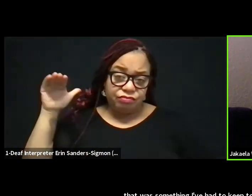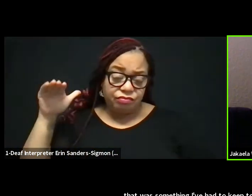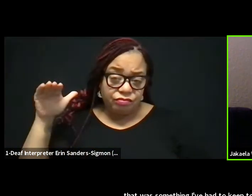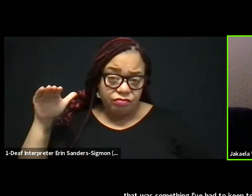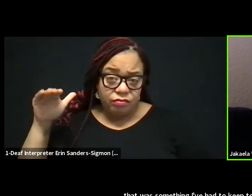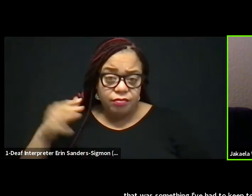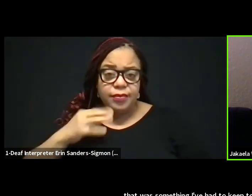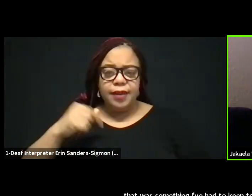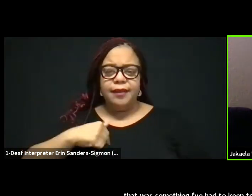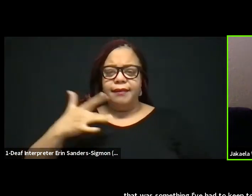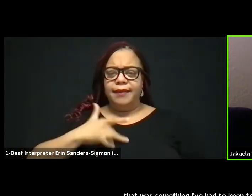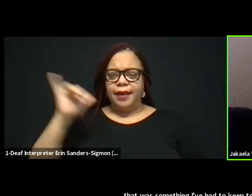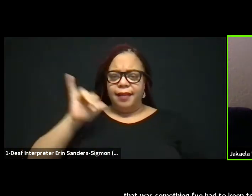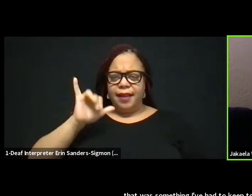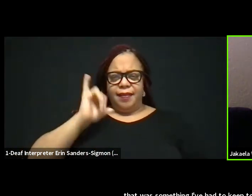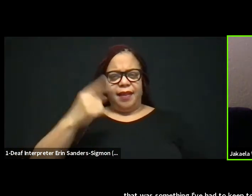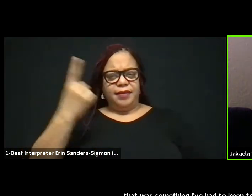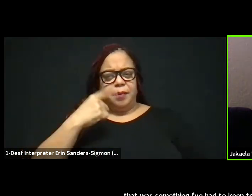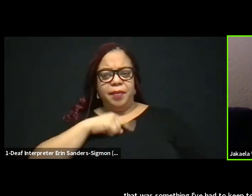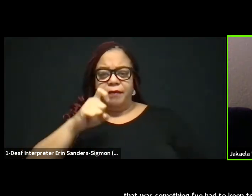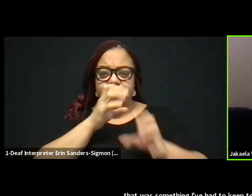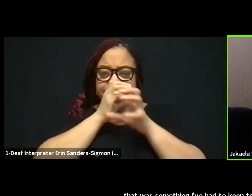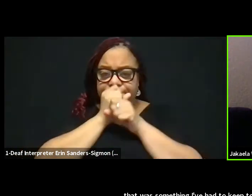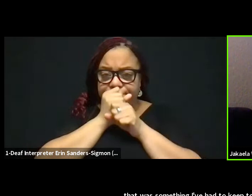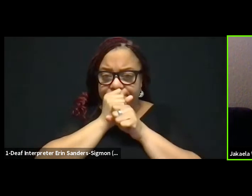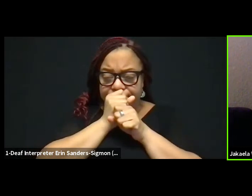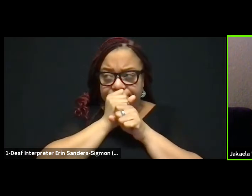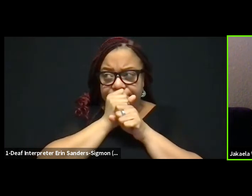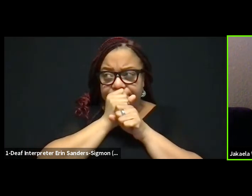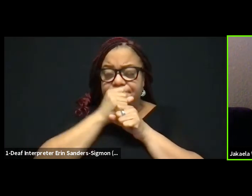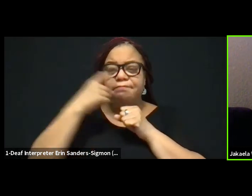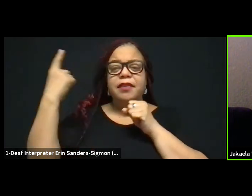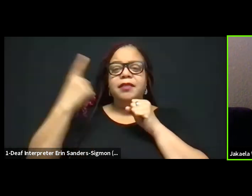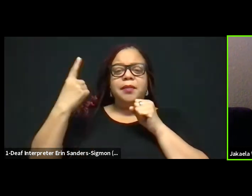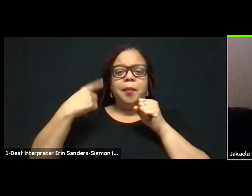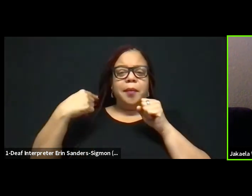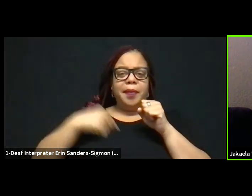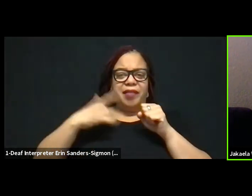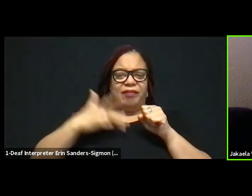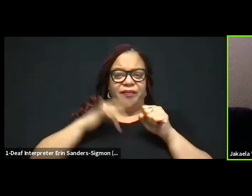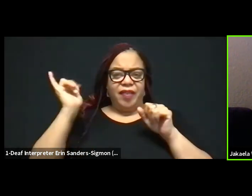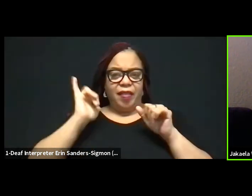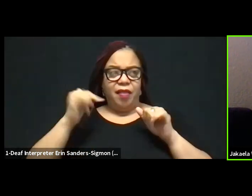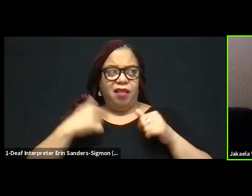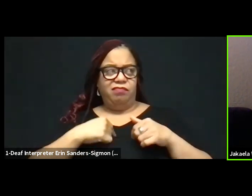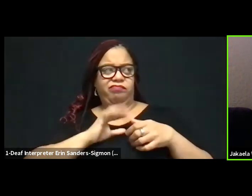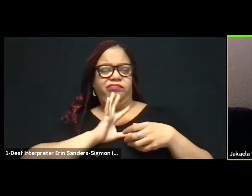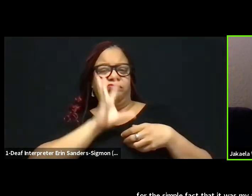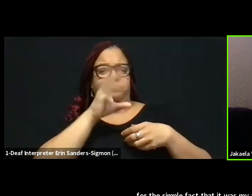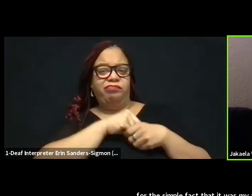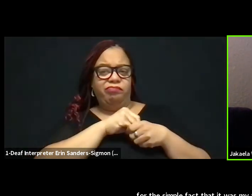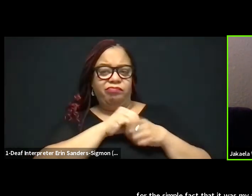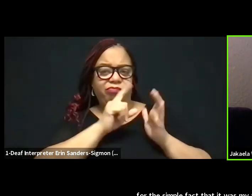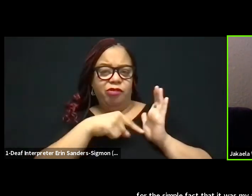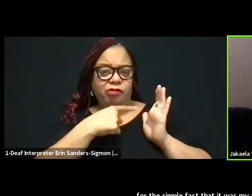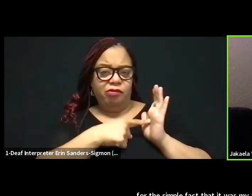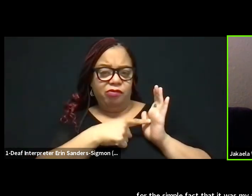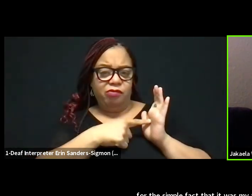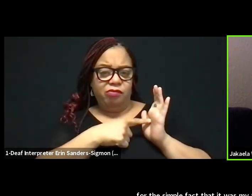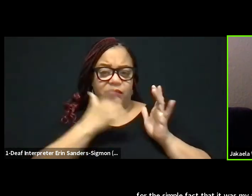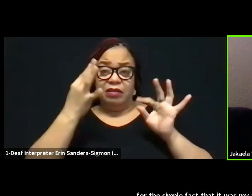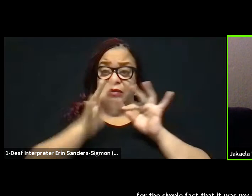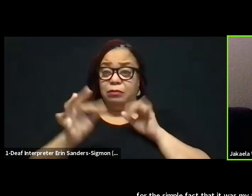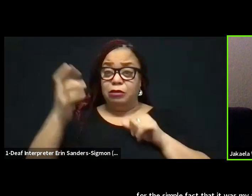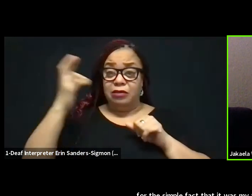into being, for the simple fact that it was my father and I was the child of someone who is currently incarcerated. I